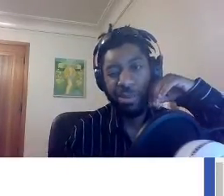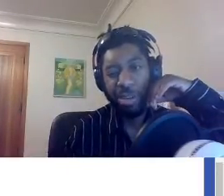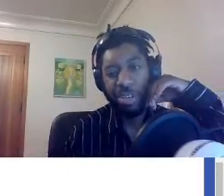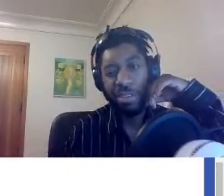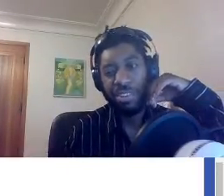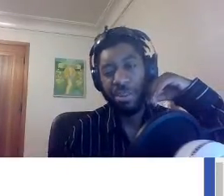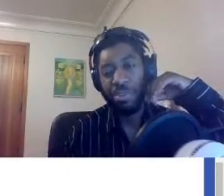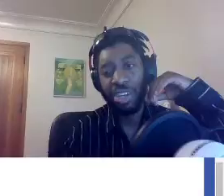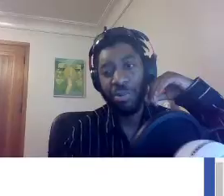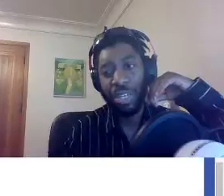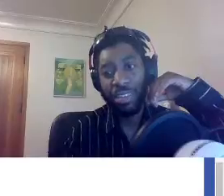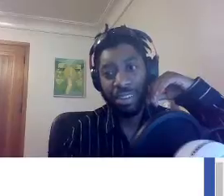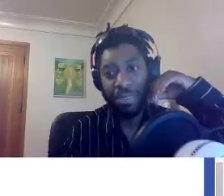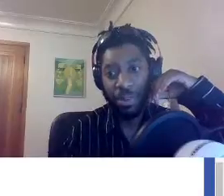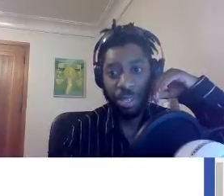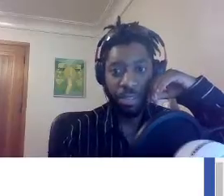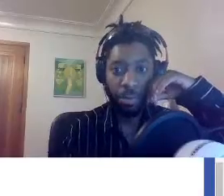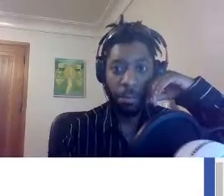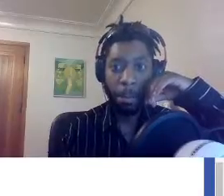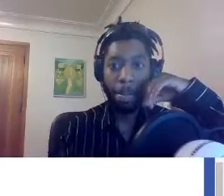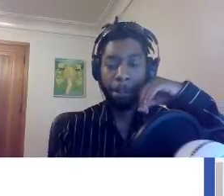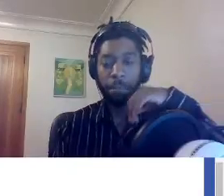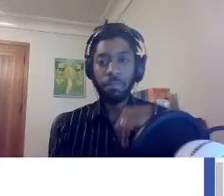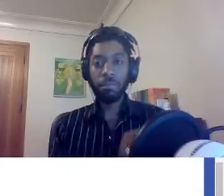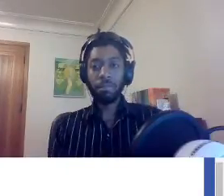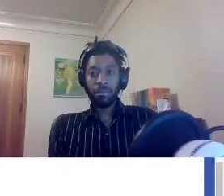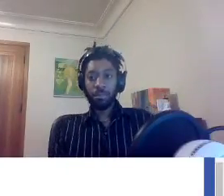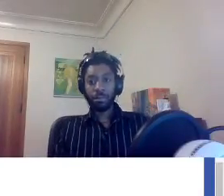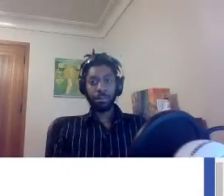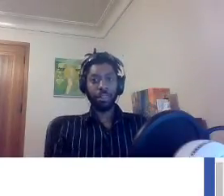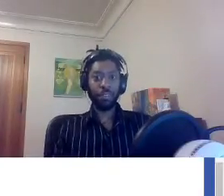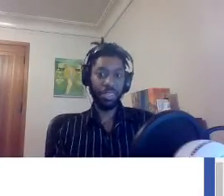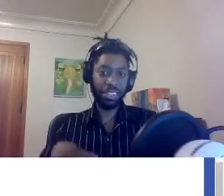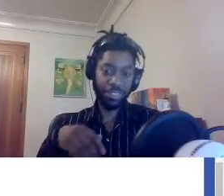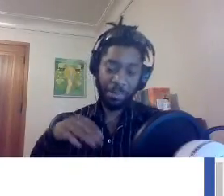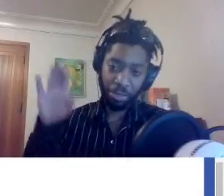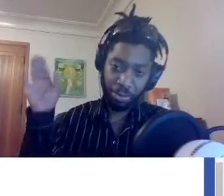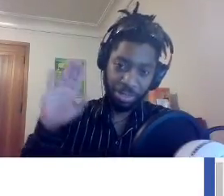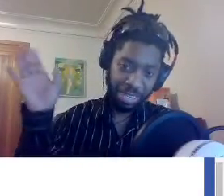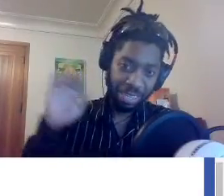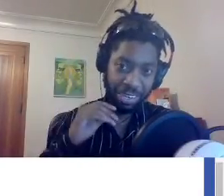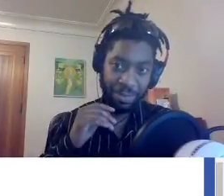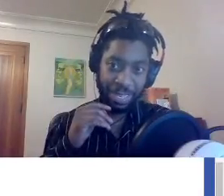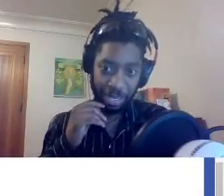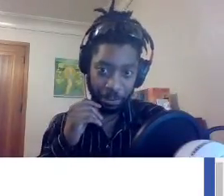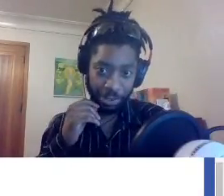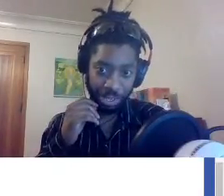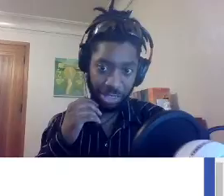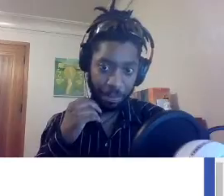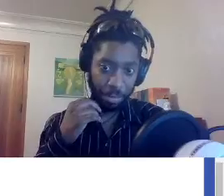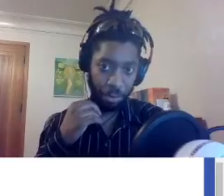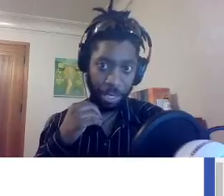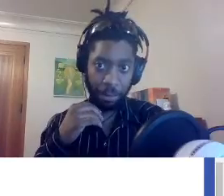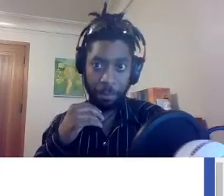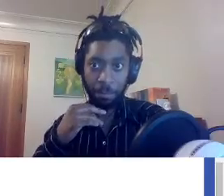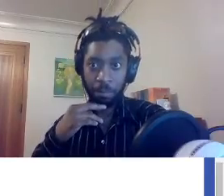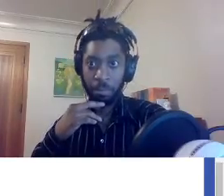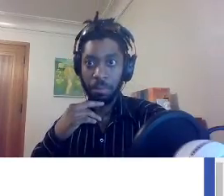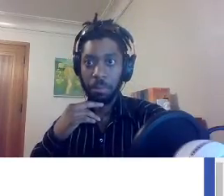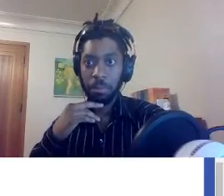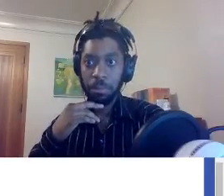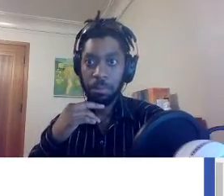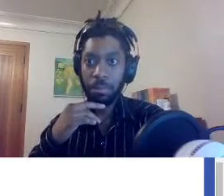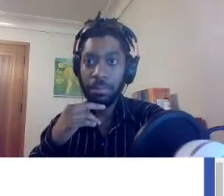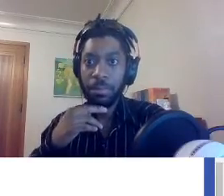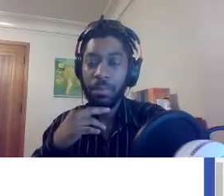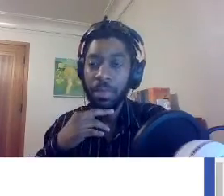on that, Robert. I'd have to double check Wynn's. I feel like Wynn does well. Phil, thanks for coming through. You take care, man. I appreciate you coming through, buddy.